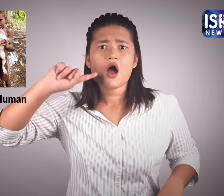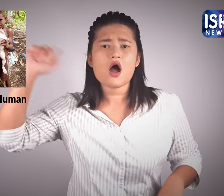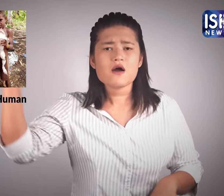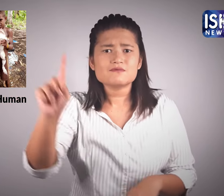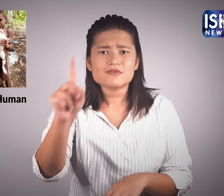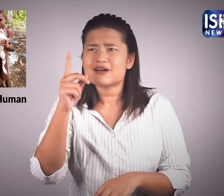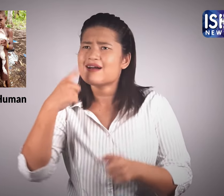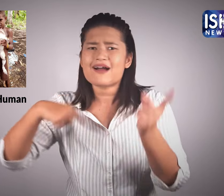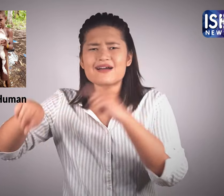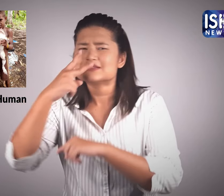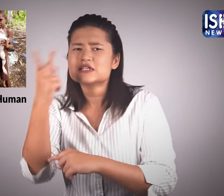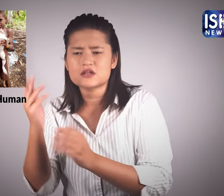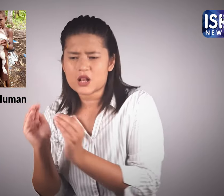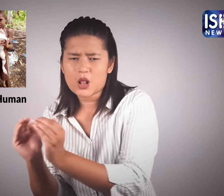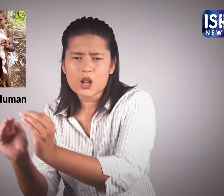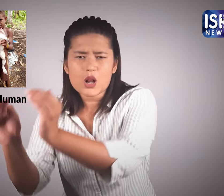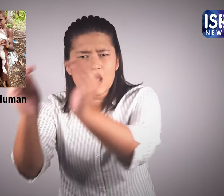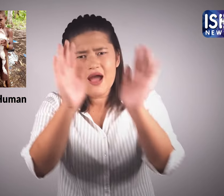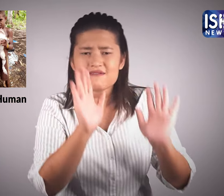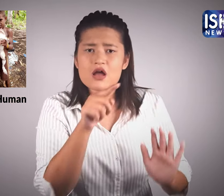They had never seen a frog so huge.